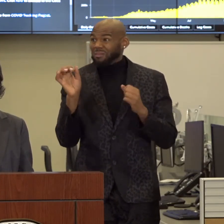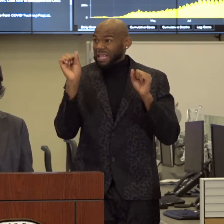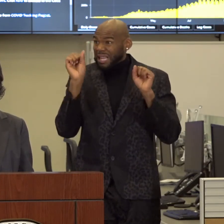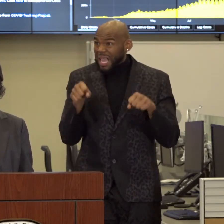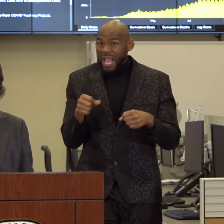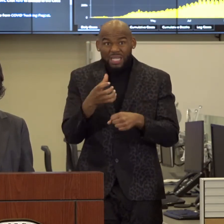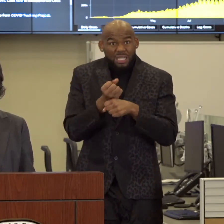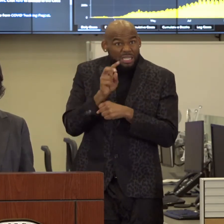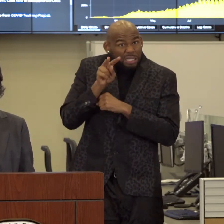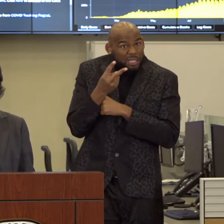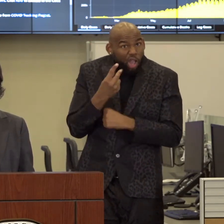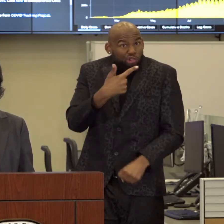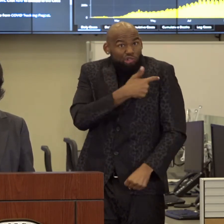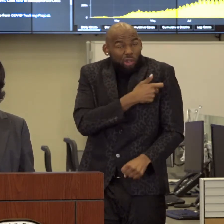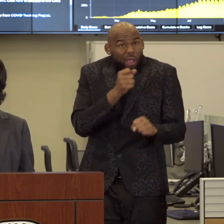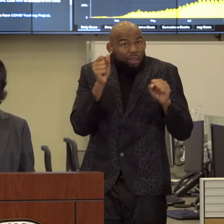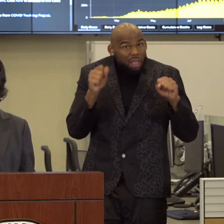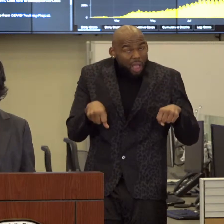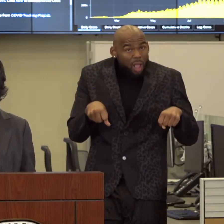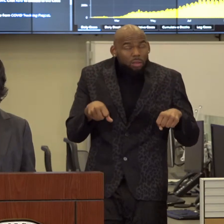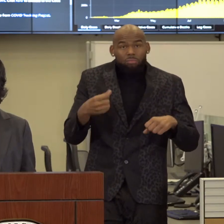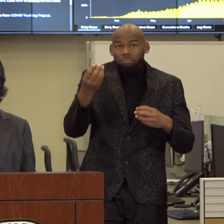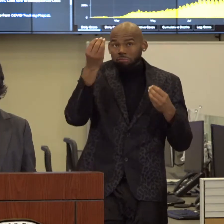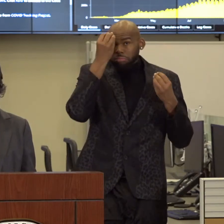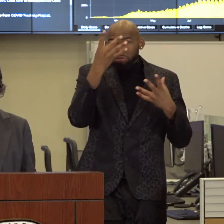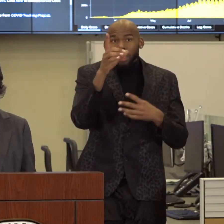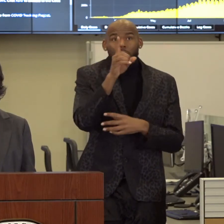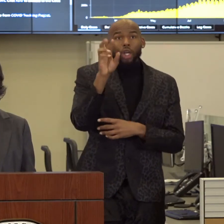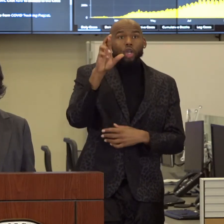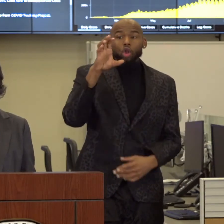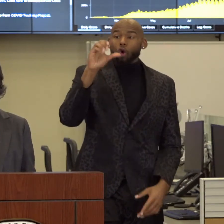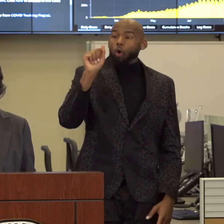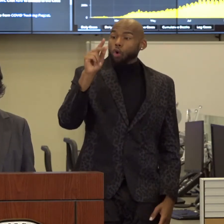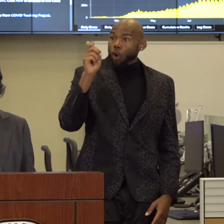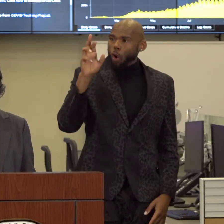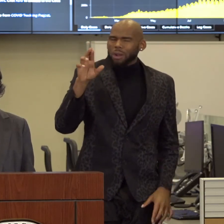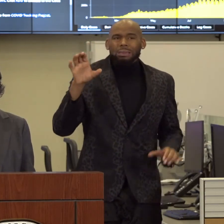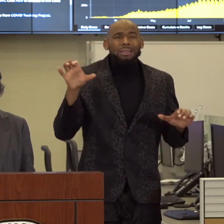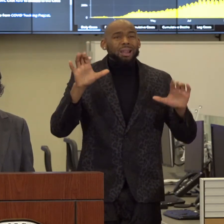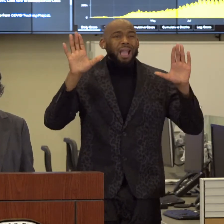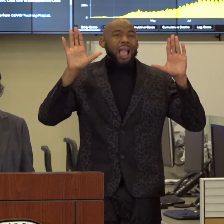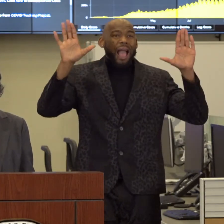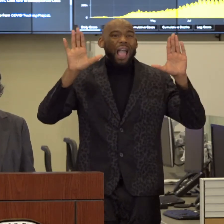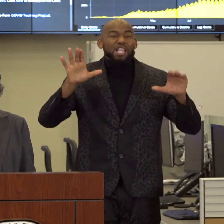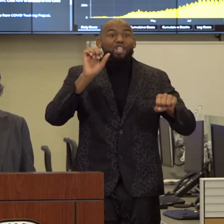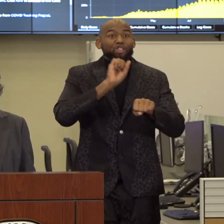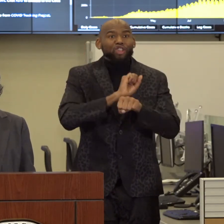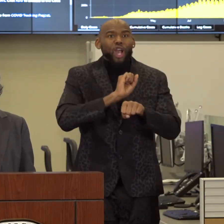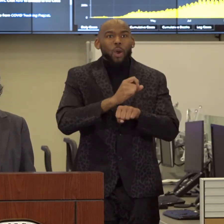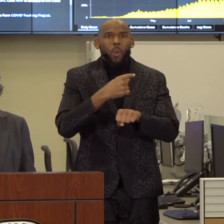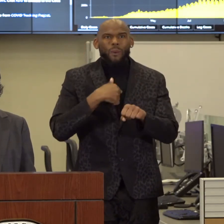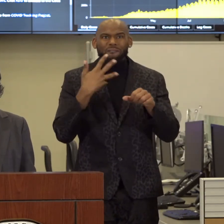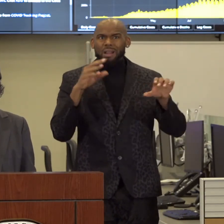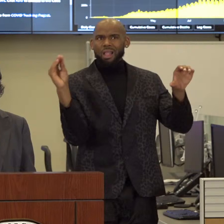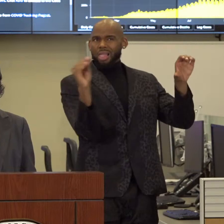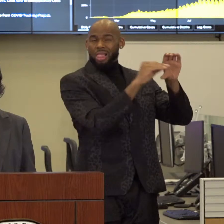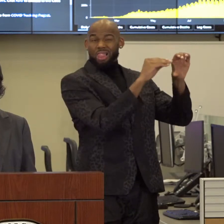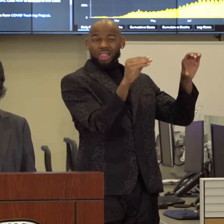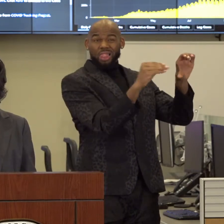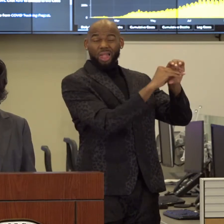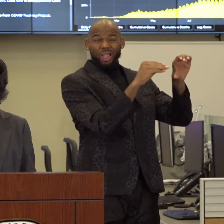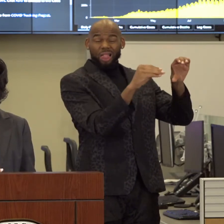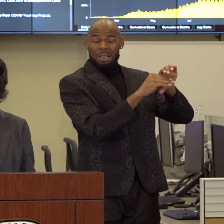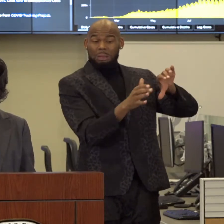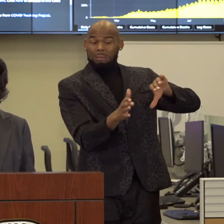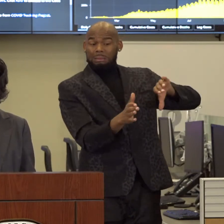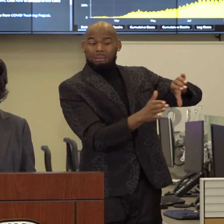receive that second shot. I want you to know that Dr. Carter and the team have done an excellent job of making sure that we have set aside enough of the vaccine so